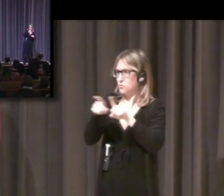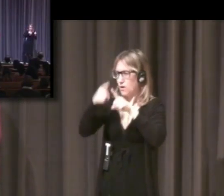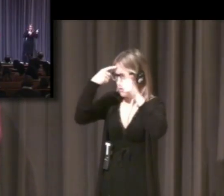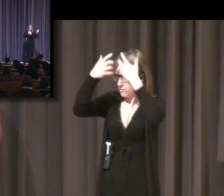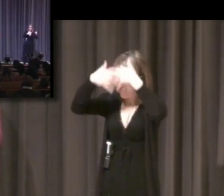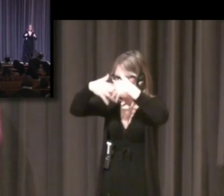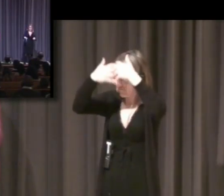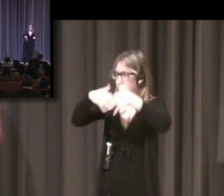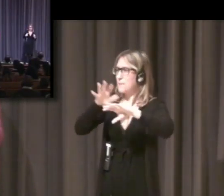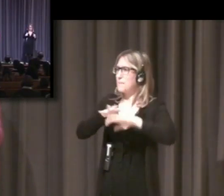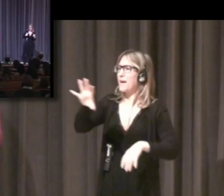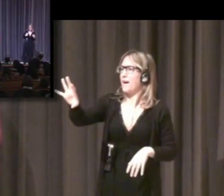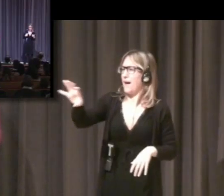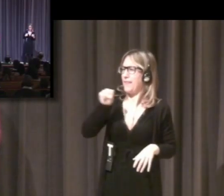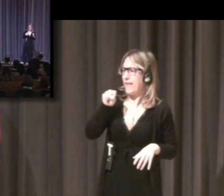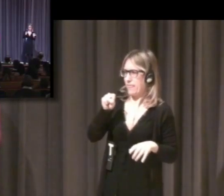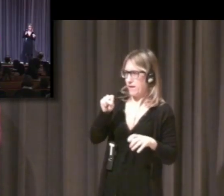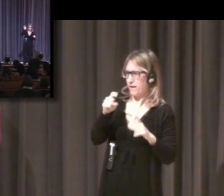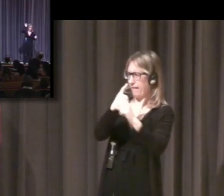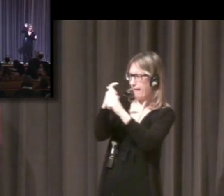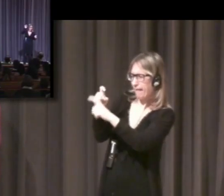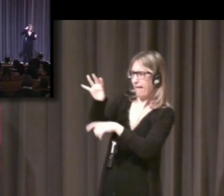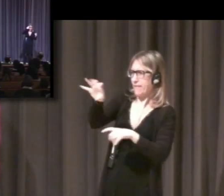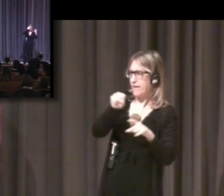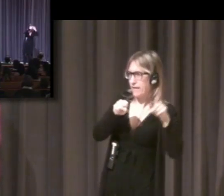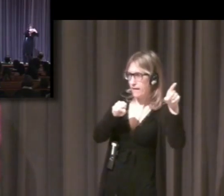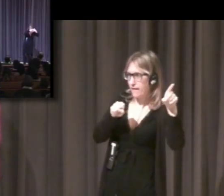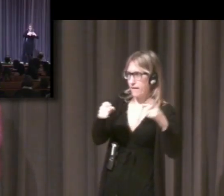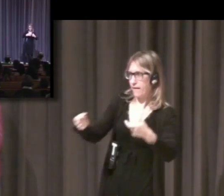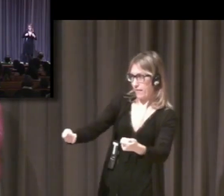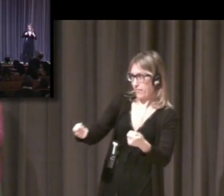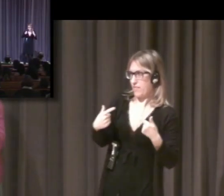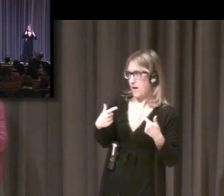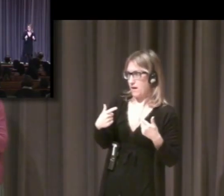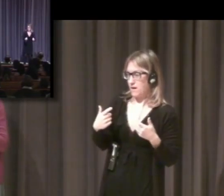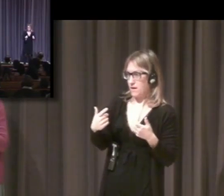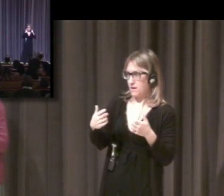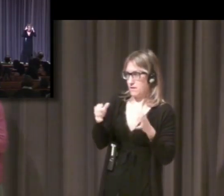them is enormous. It's a constant job.